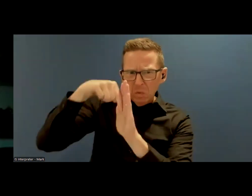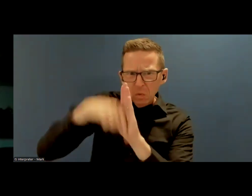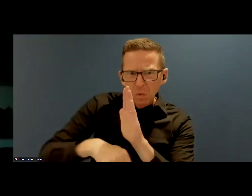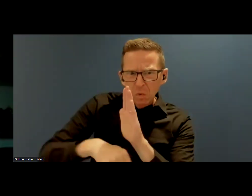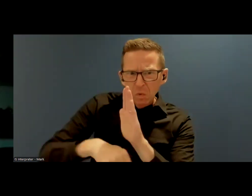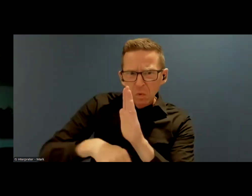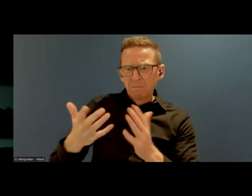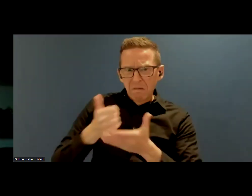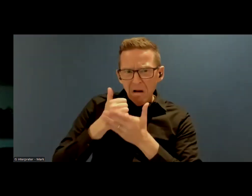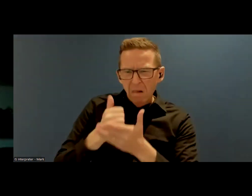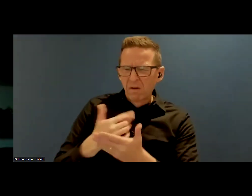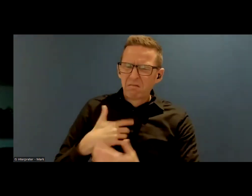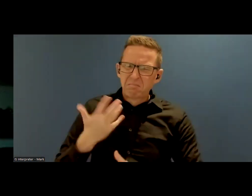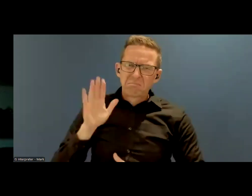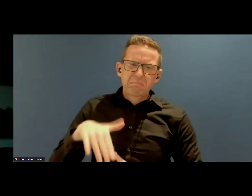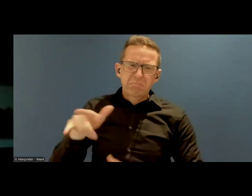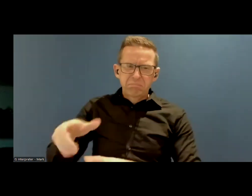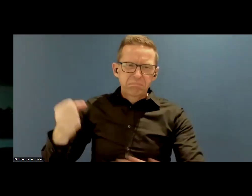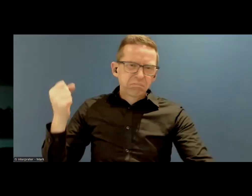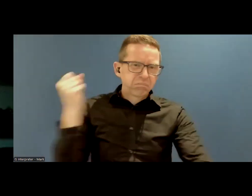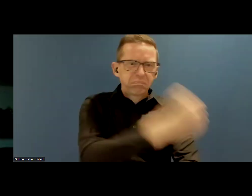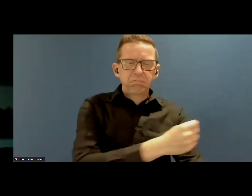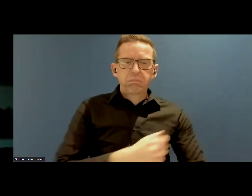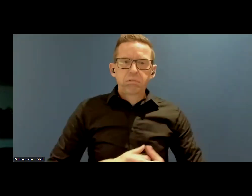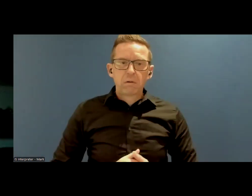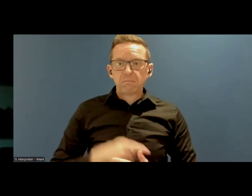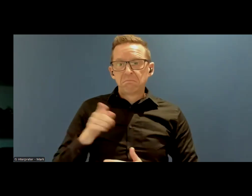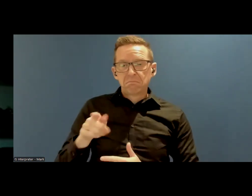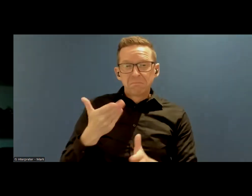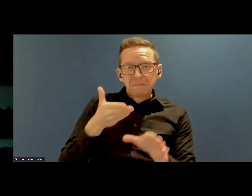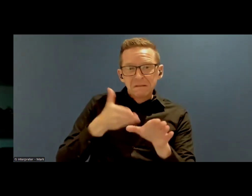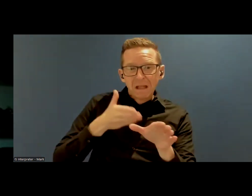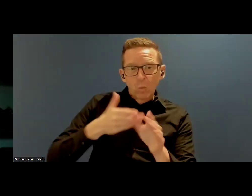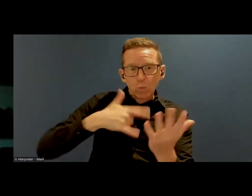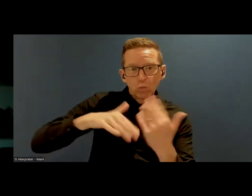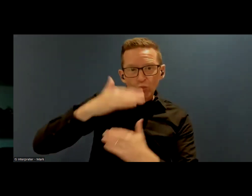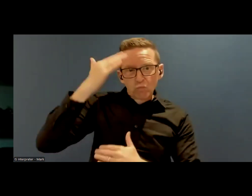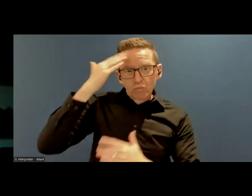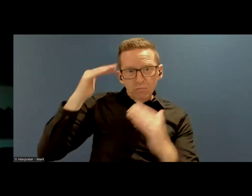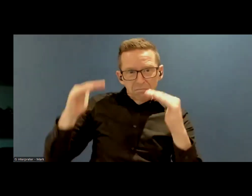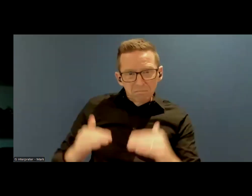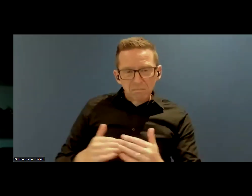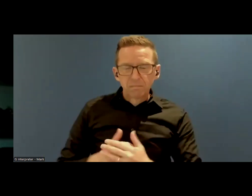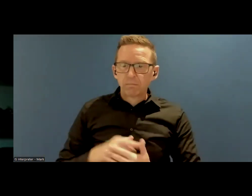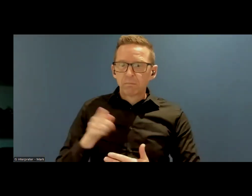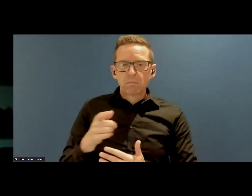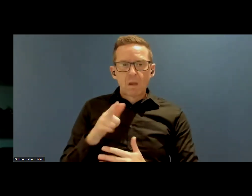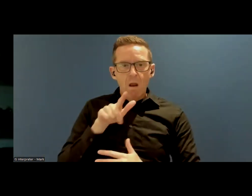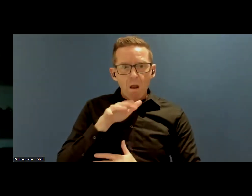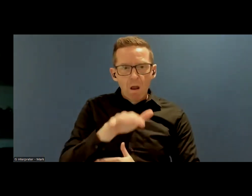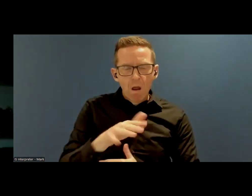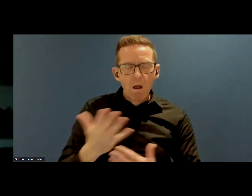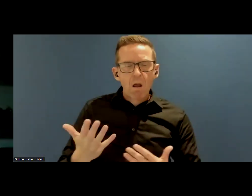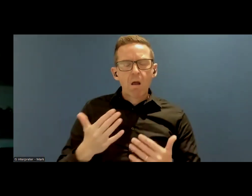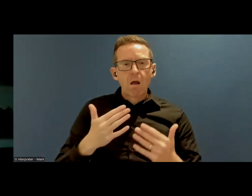we're thinking, of course, of persons with psychosocial disabilities, persons with multiple disabilities, with intellectual